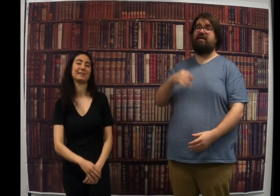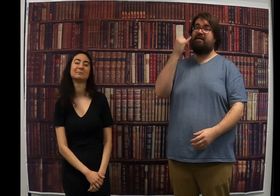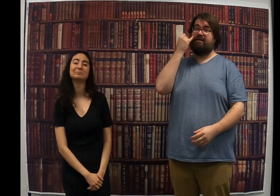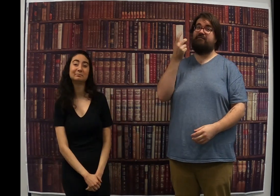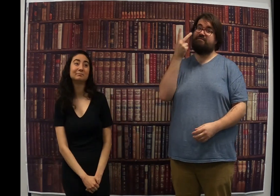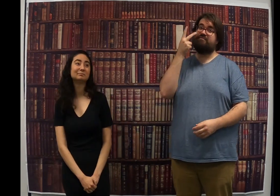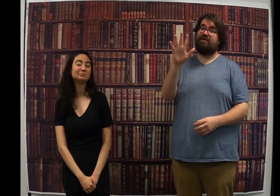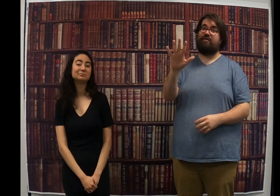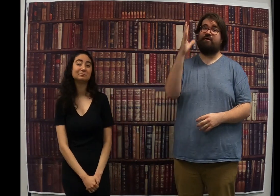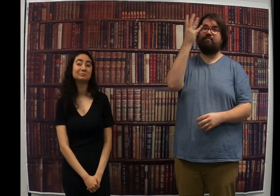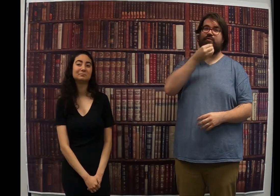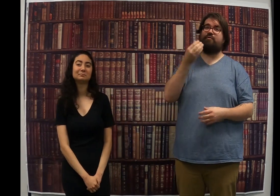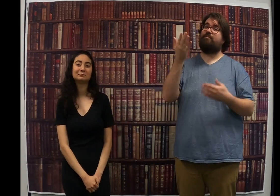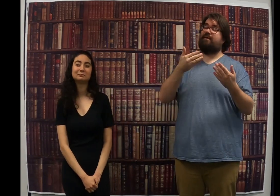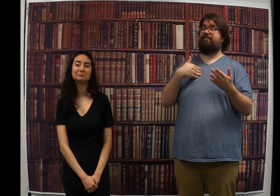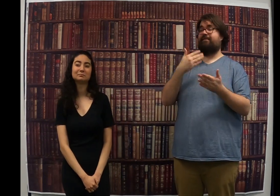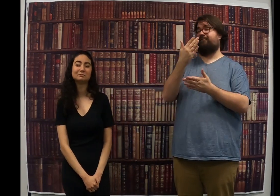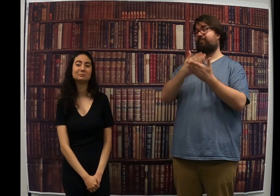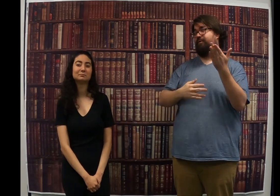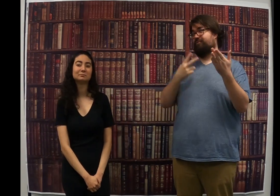part 2 of his story. Oh.